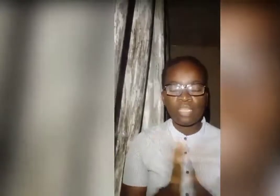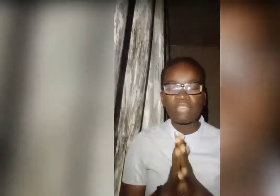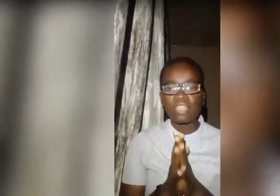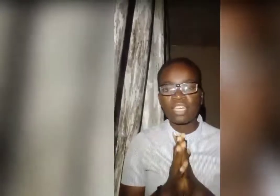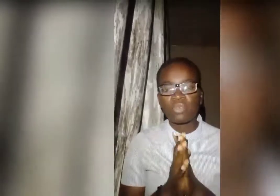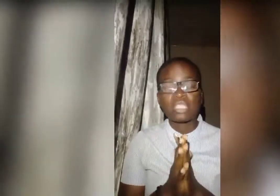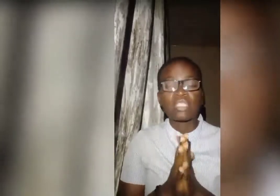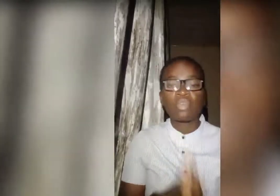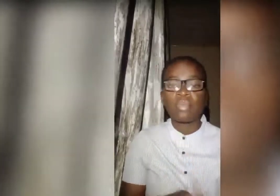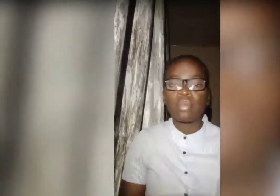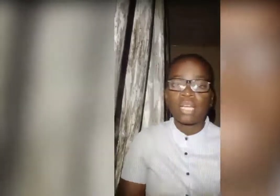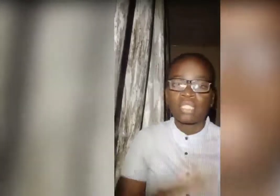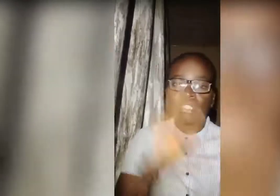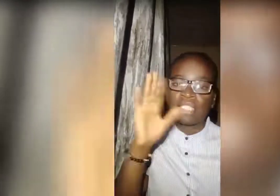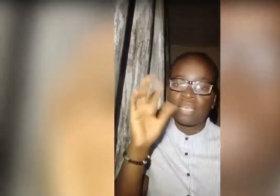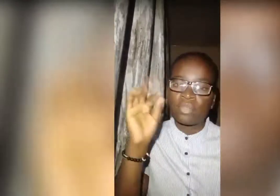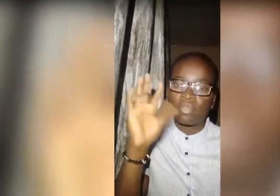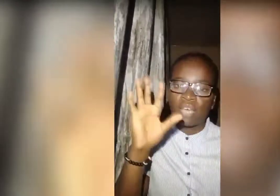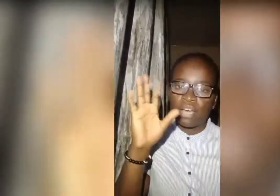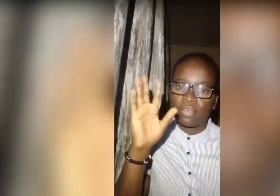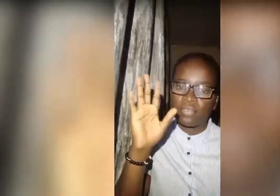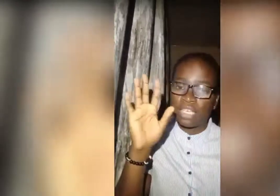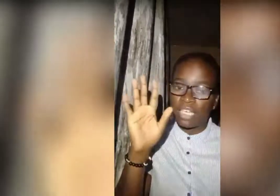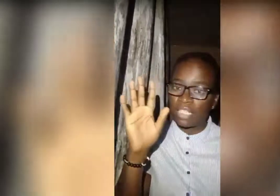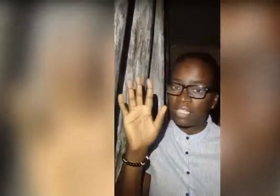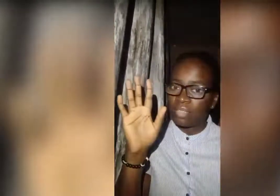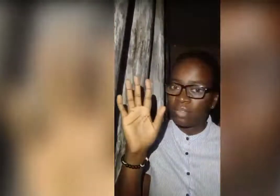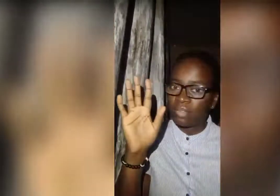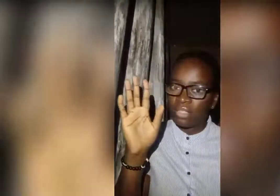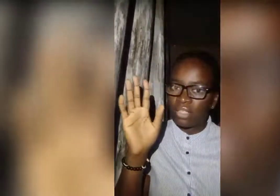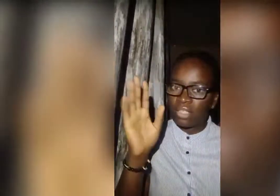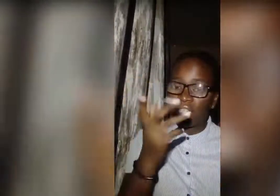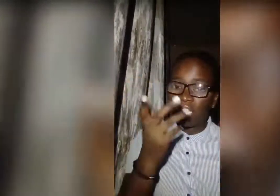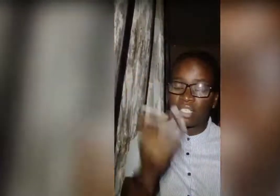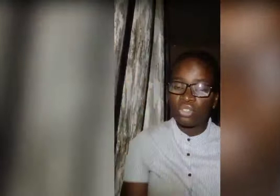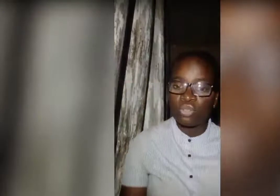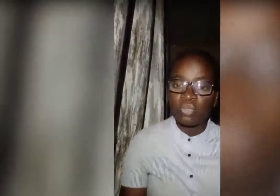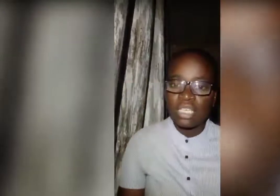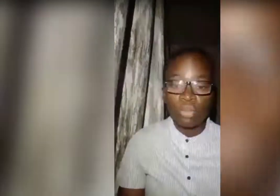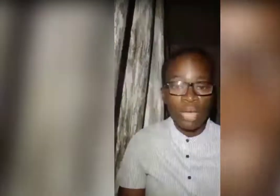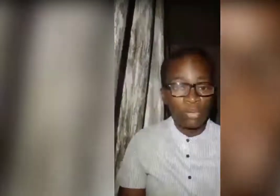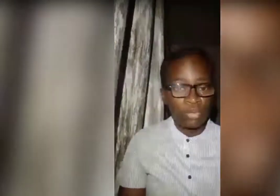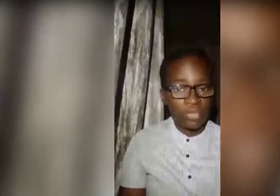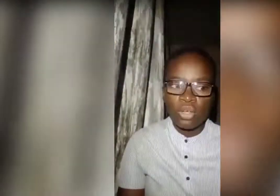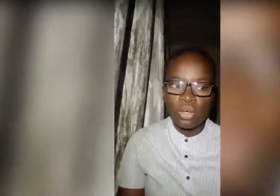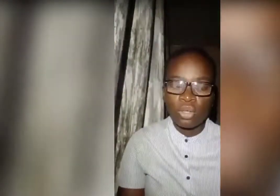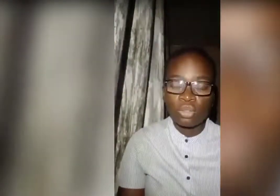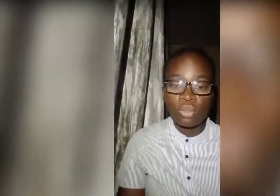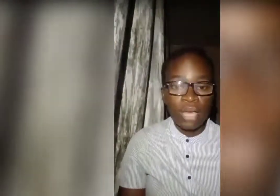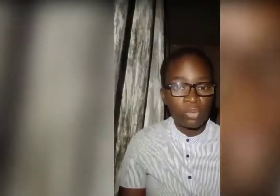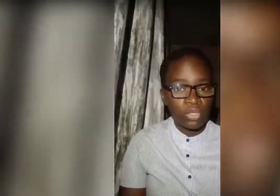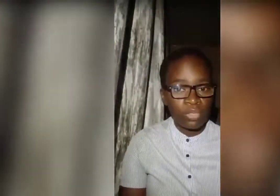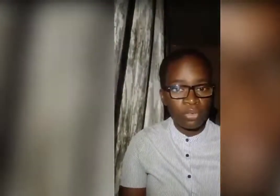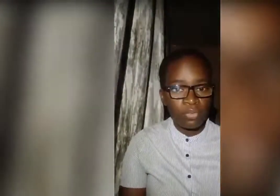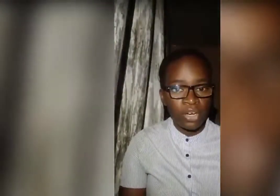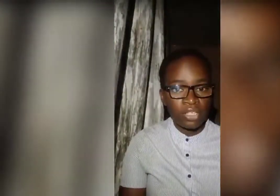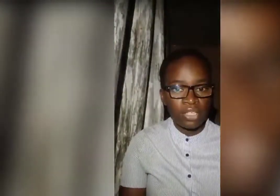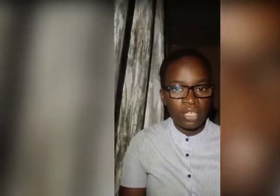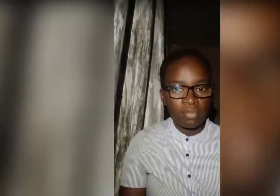our fingers, then it should be easy for us. Although I won't be referring to them, but if I do, please